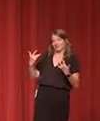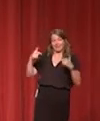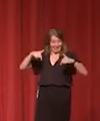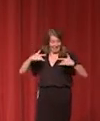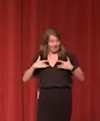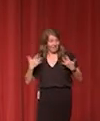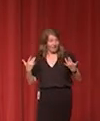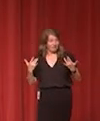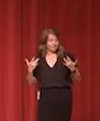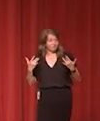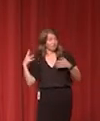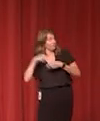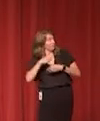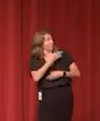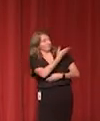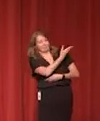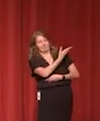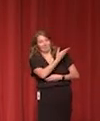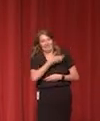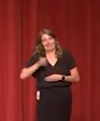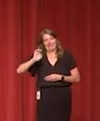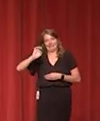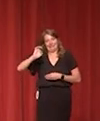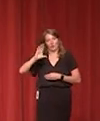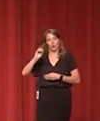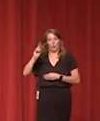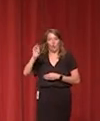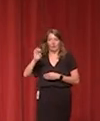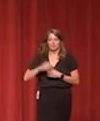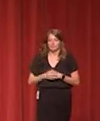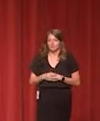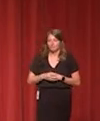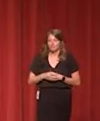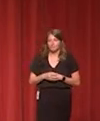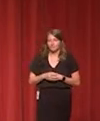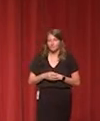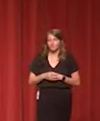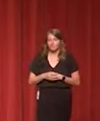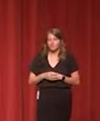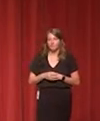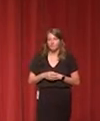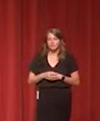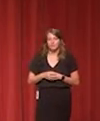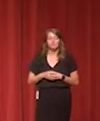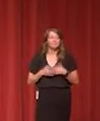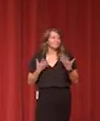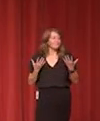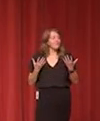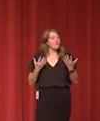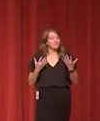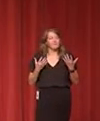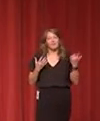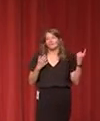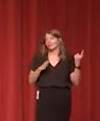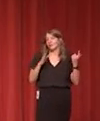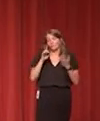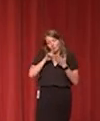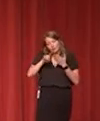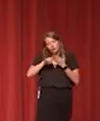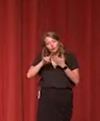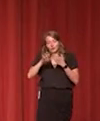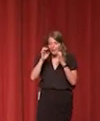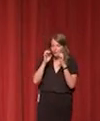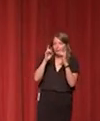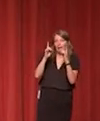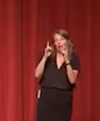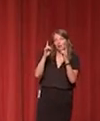here, they have been a part of the organizing committee. And they discuss the latest in Alzheimer's research